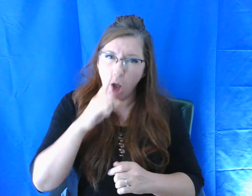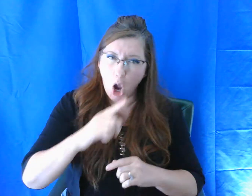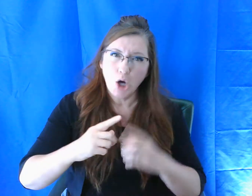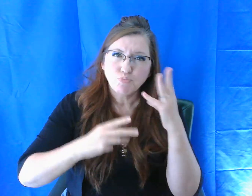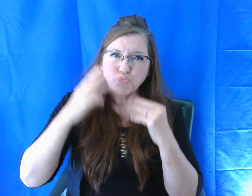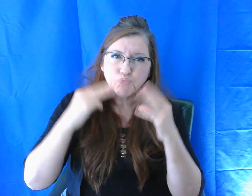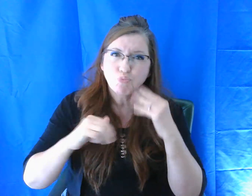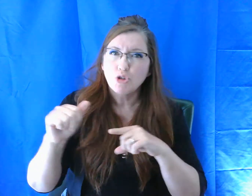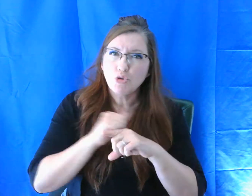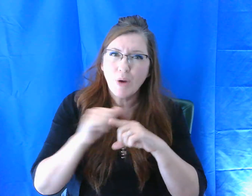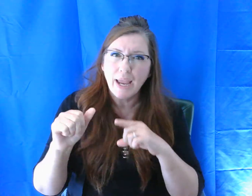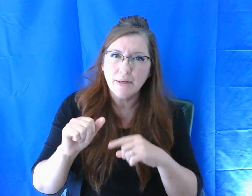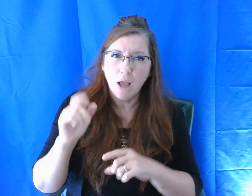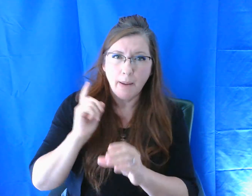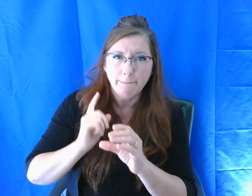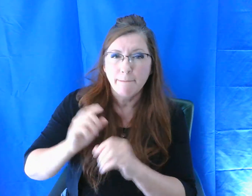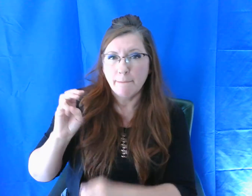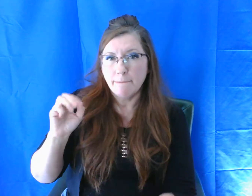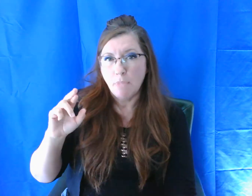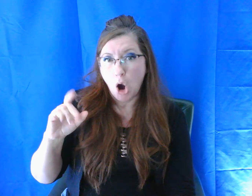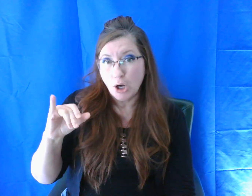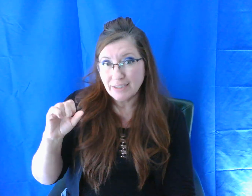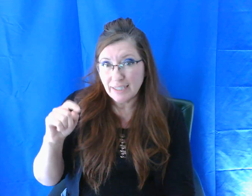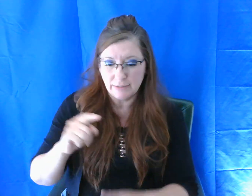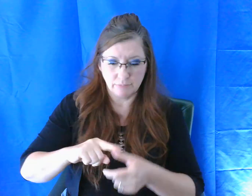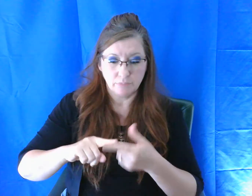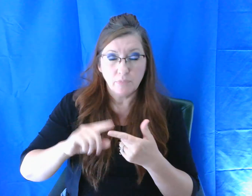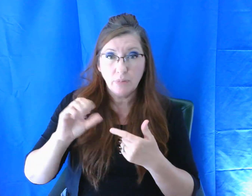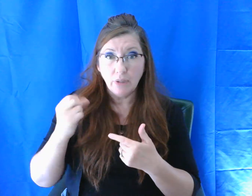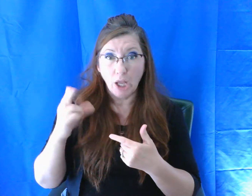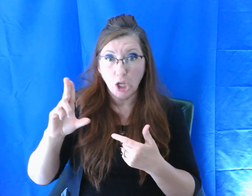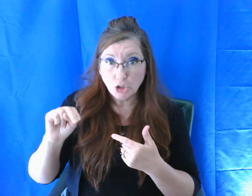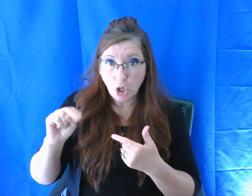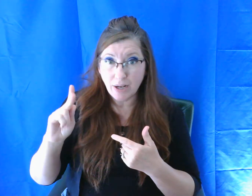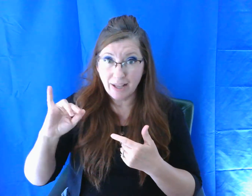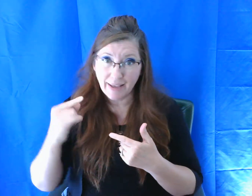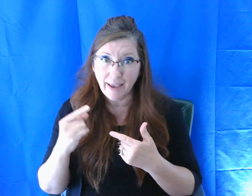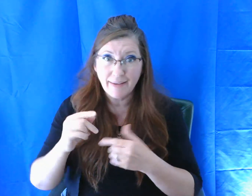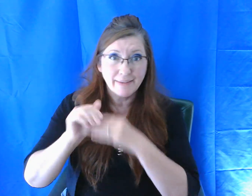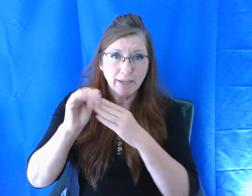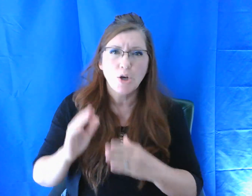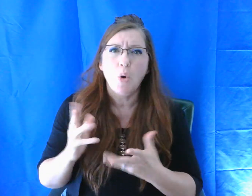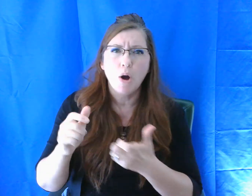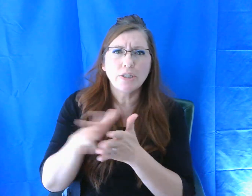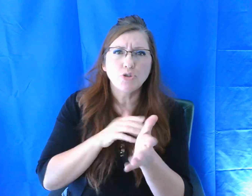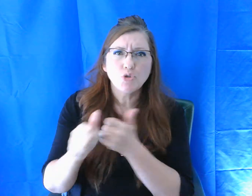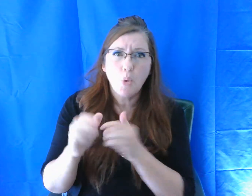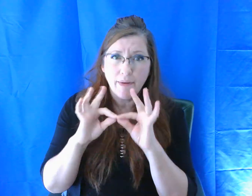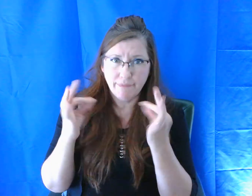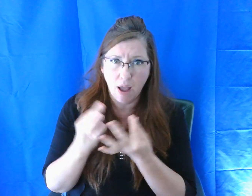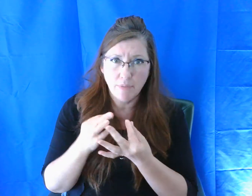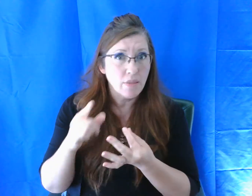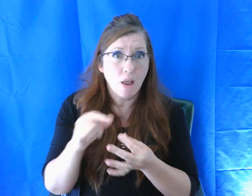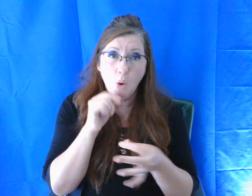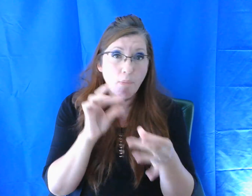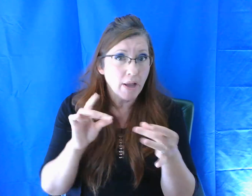is a Black Lives Matter leader. He said, "We want to destroy the nuclear family." They have it on their website. They don't mention black fathers. Black fathers are not mentioned